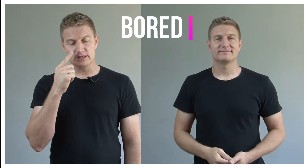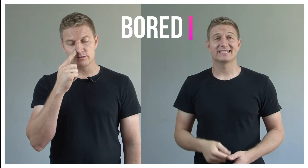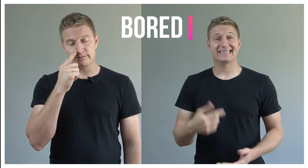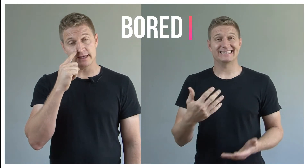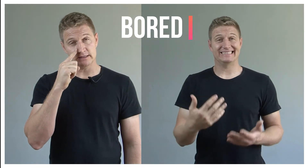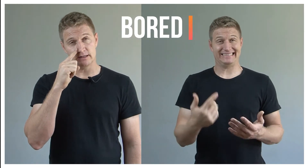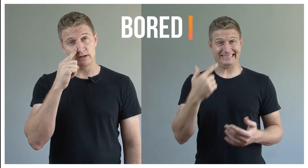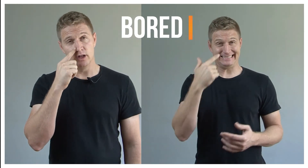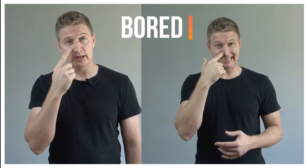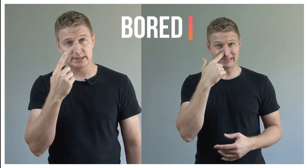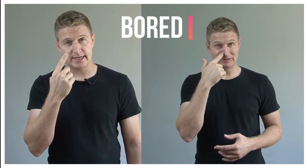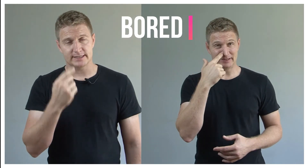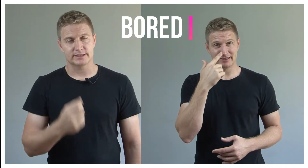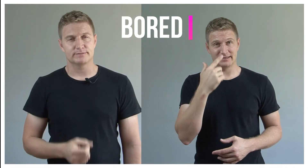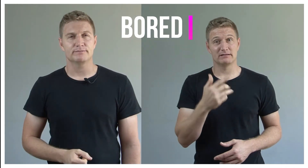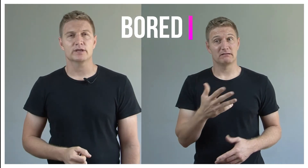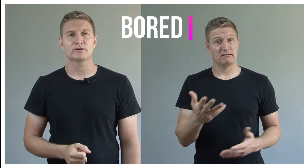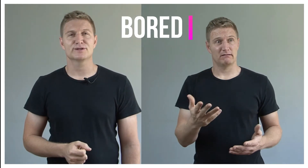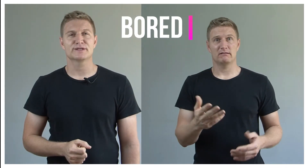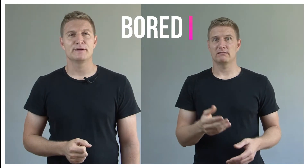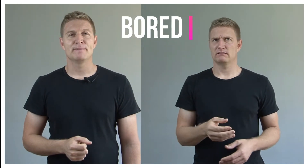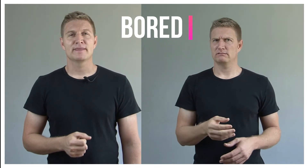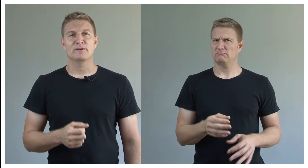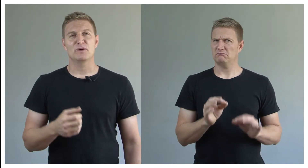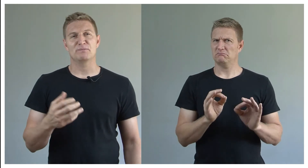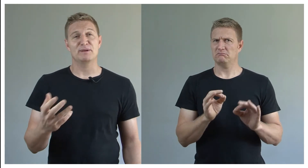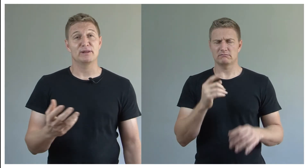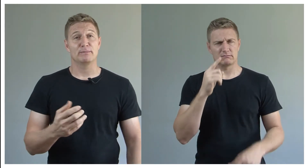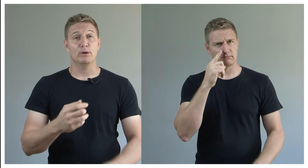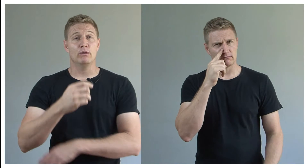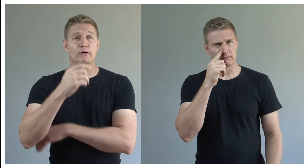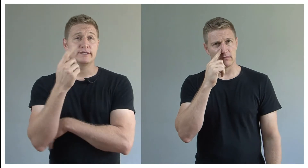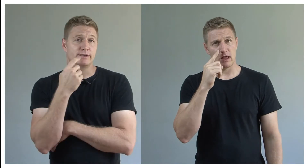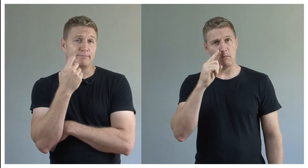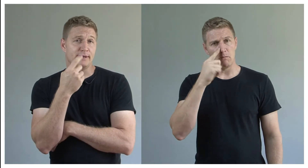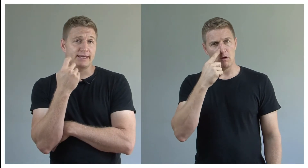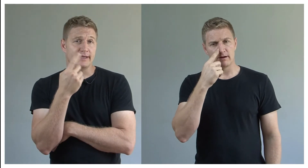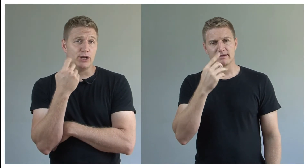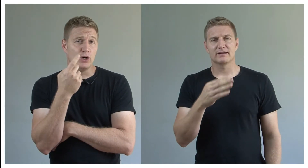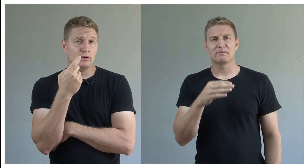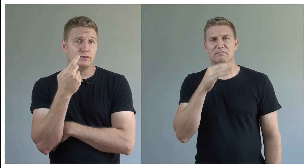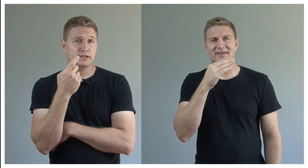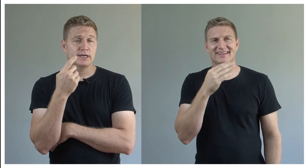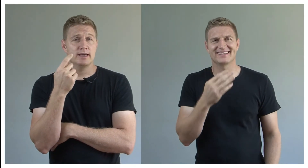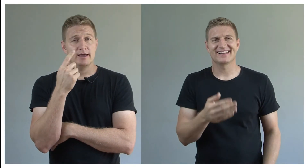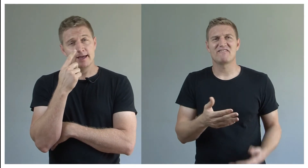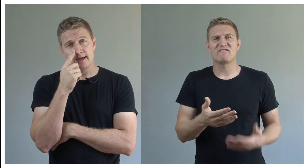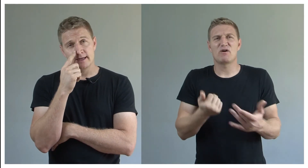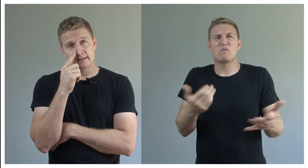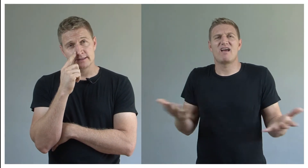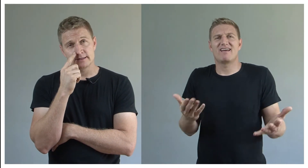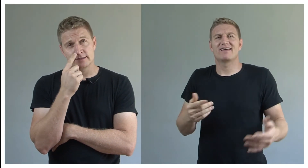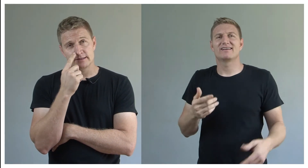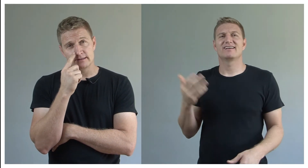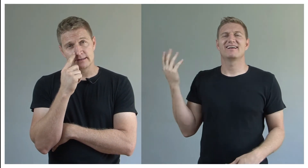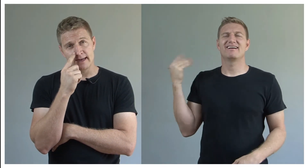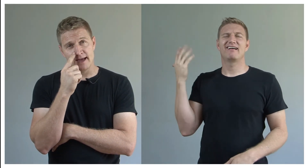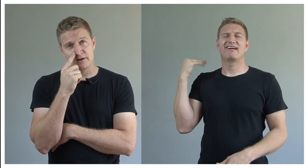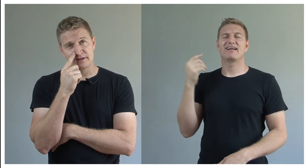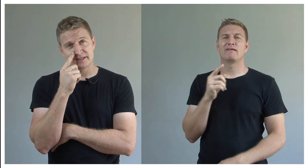one makes a lot of sense because when people are bored, they start picking their nose, and now the sign